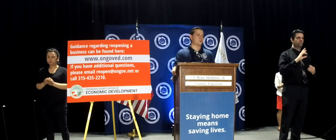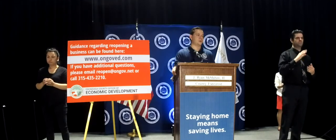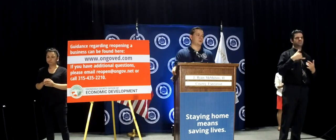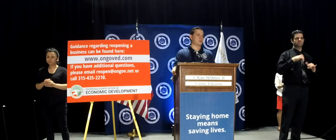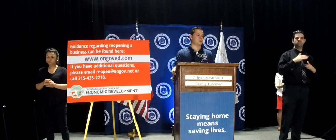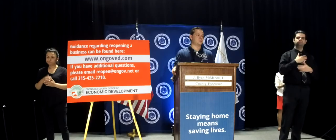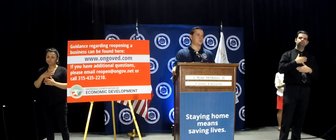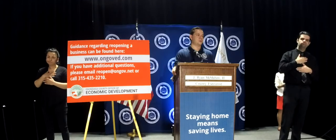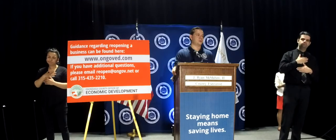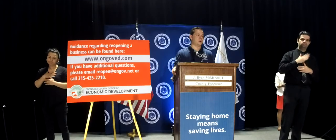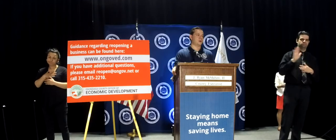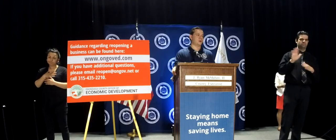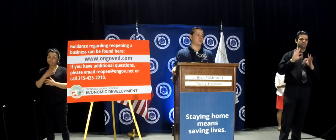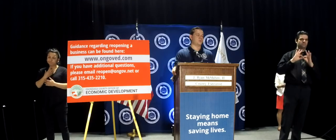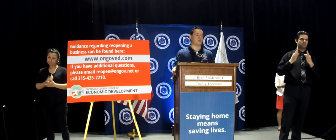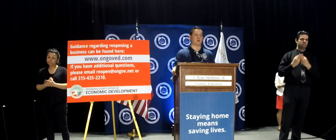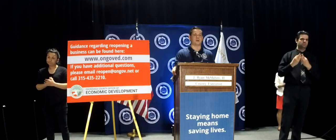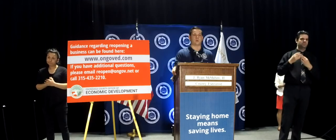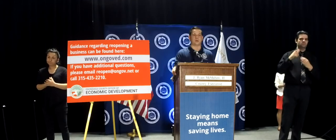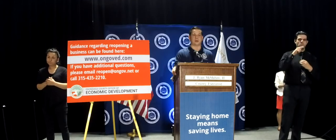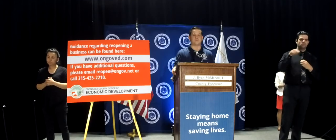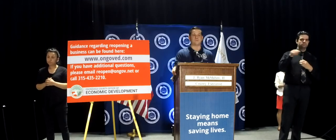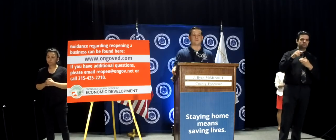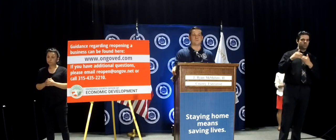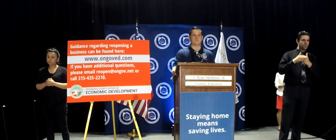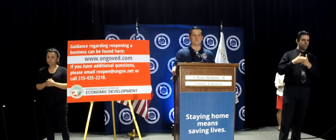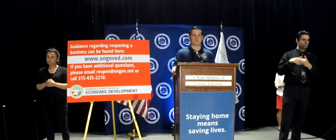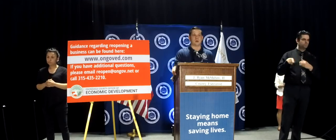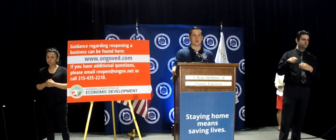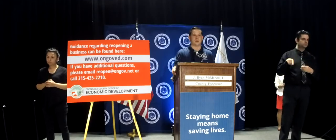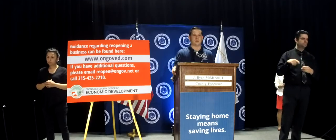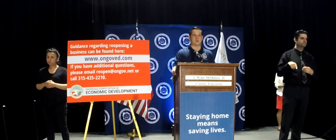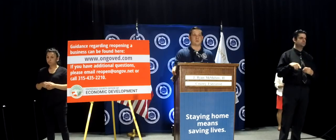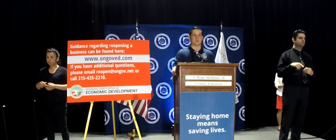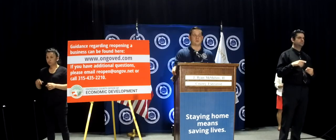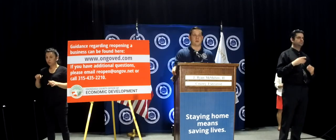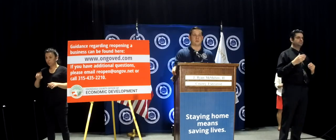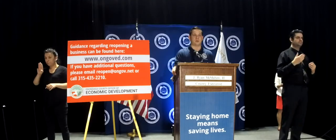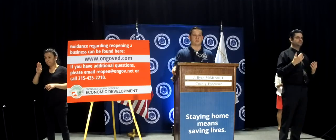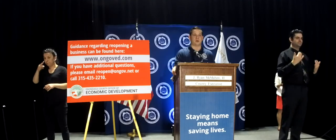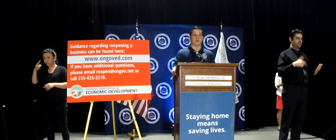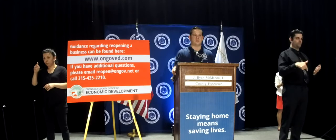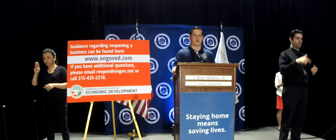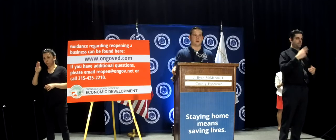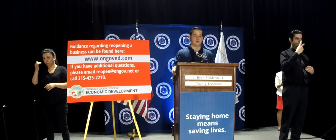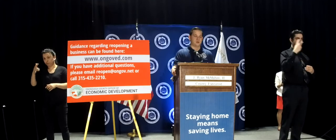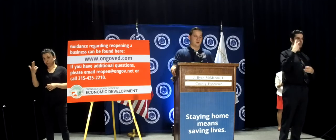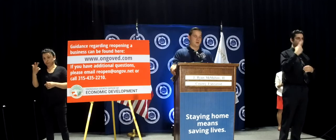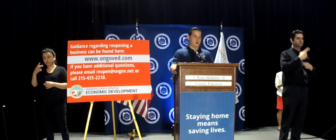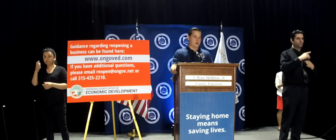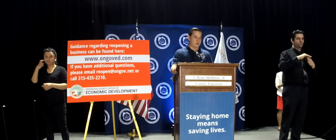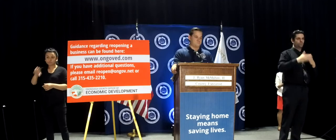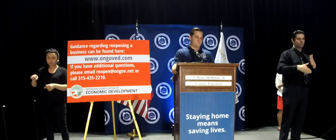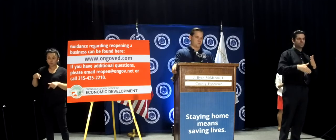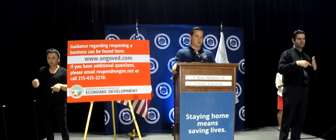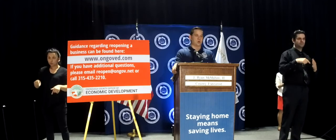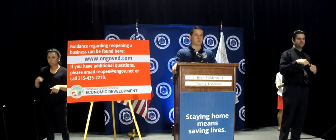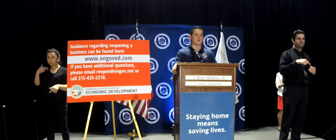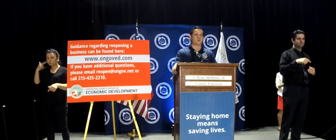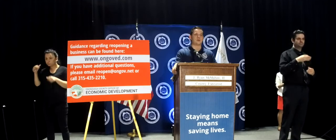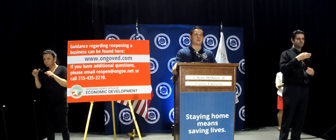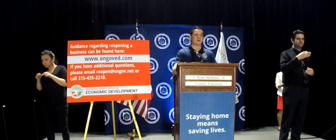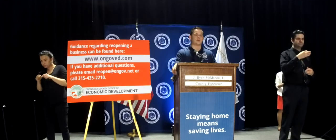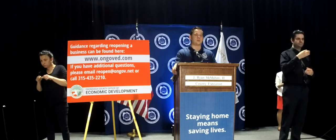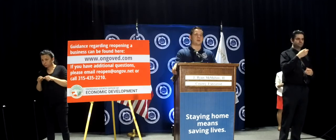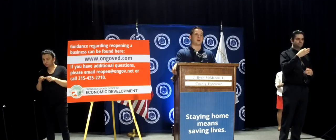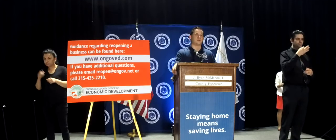as we are here with Memorial Day weekend, we remember all of our heroes